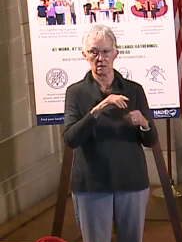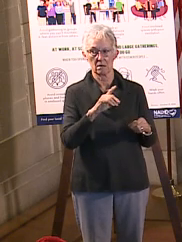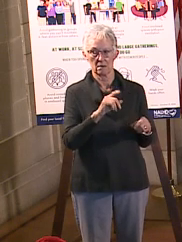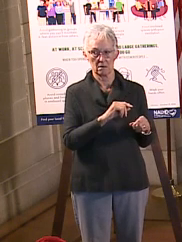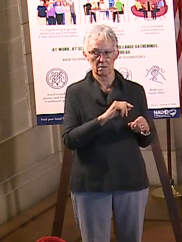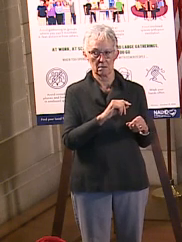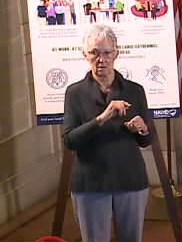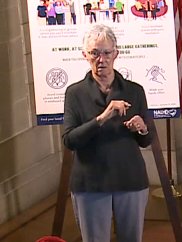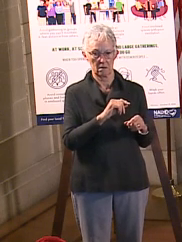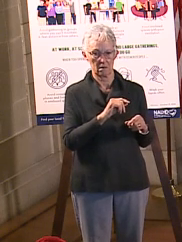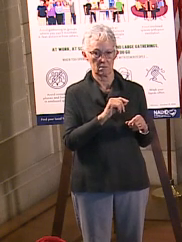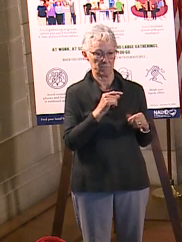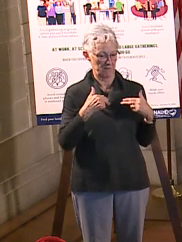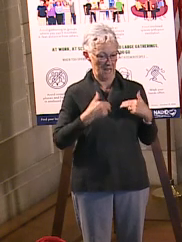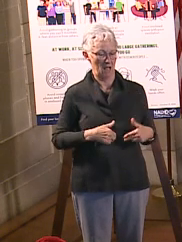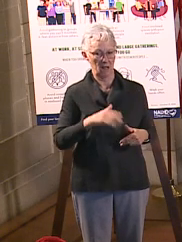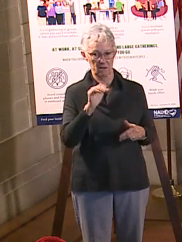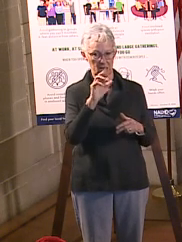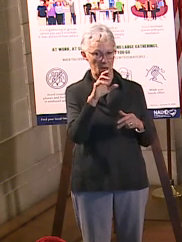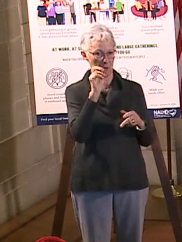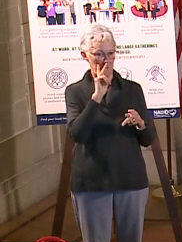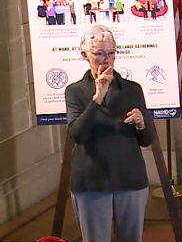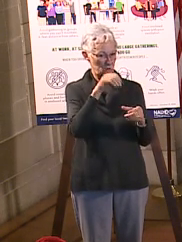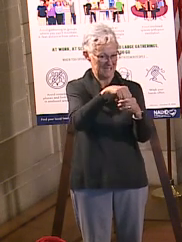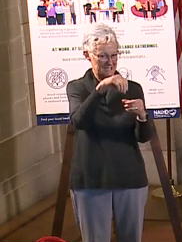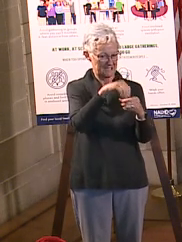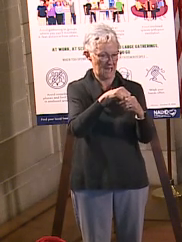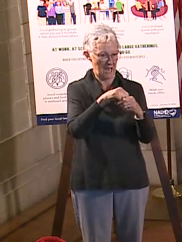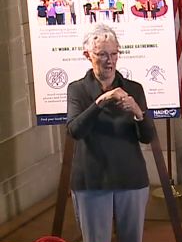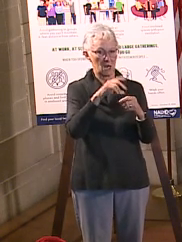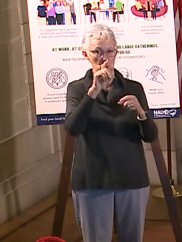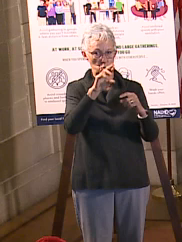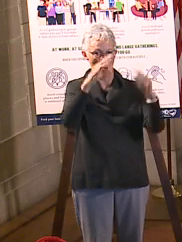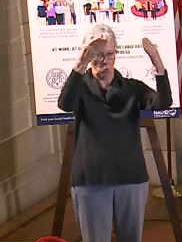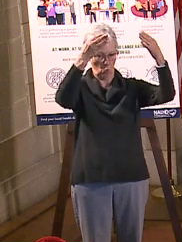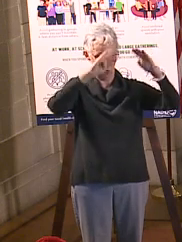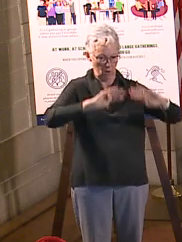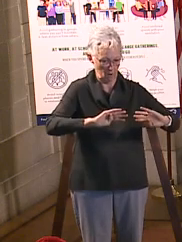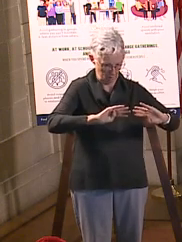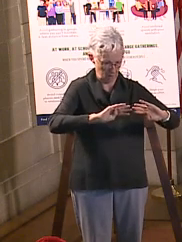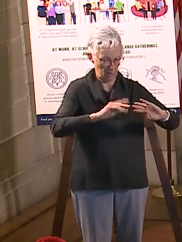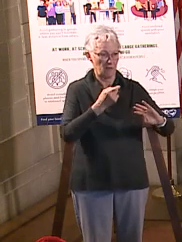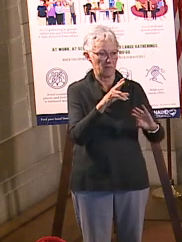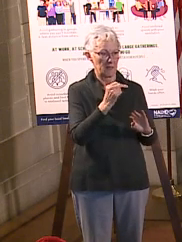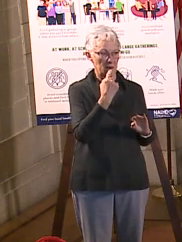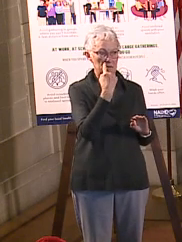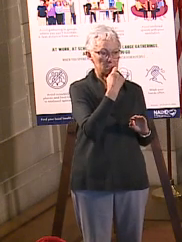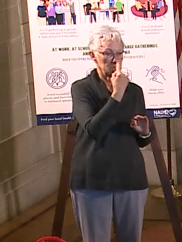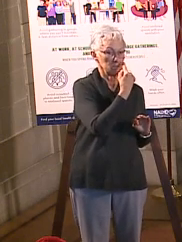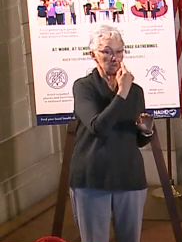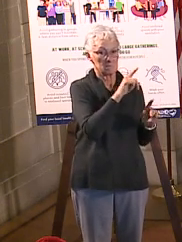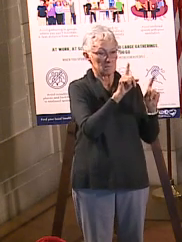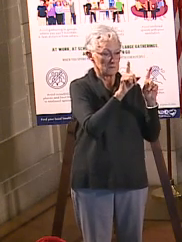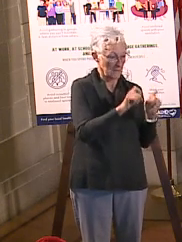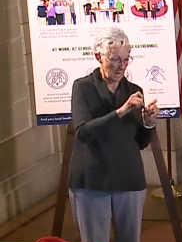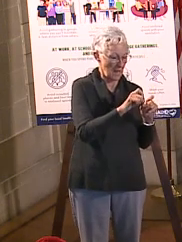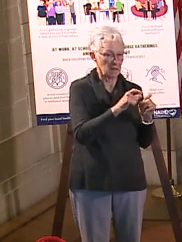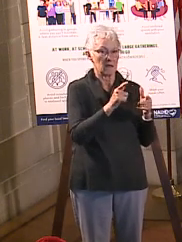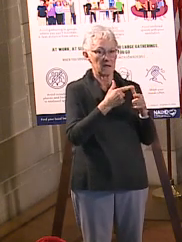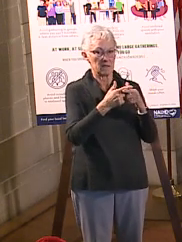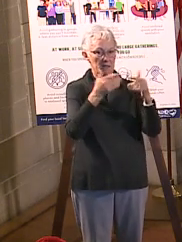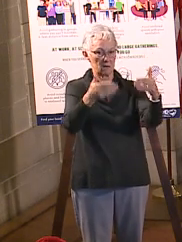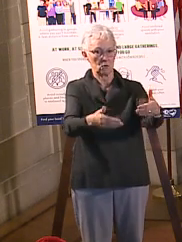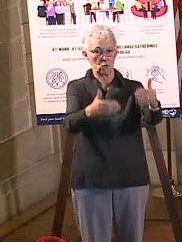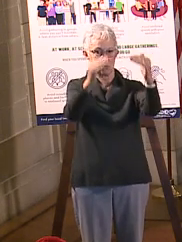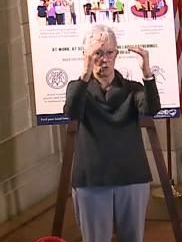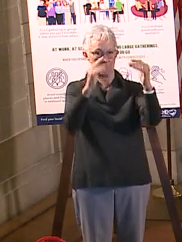testing healthcare workers are, close the door, swab you where it can stay relatively warm and avoid the wind, and then they let you back out. So